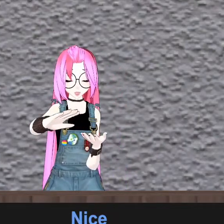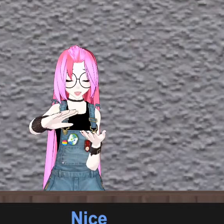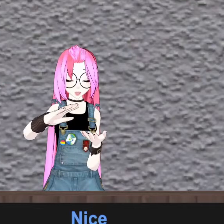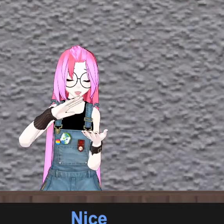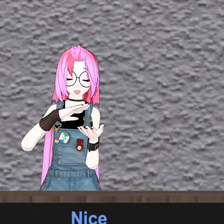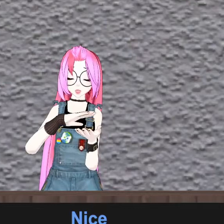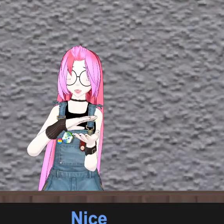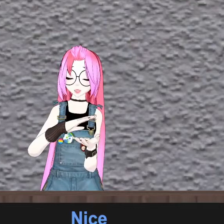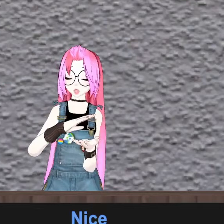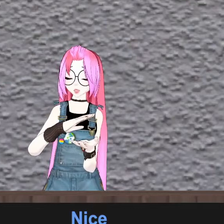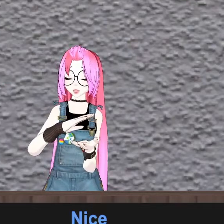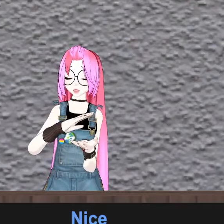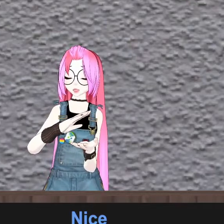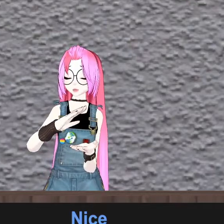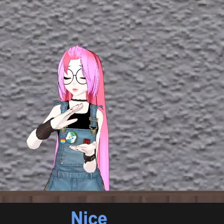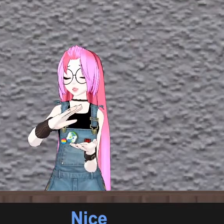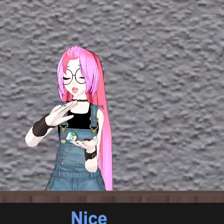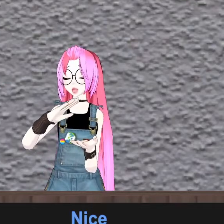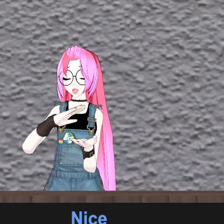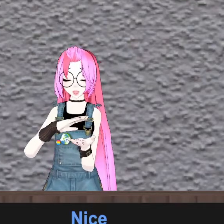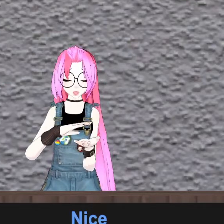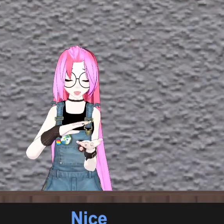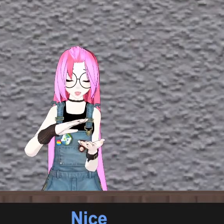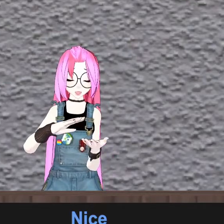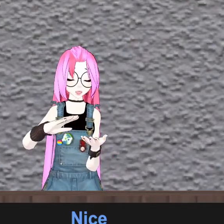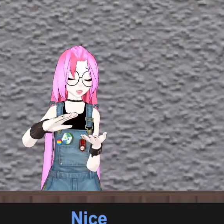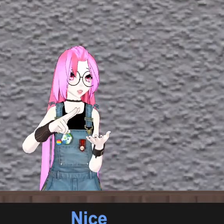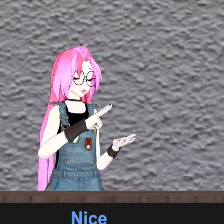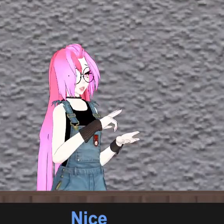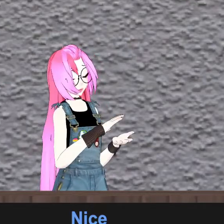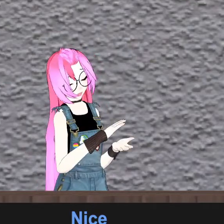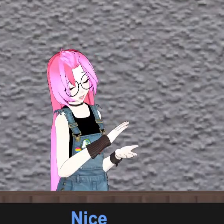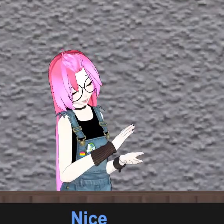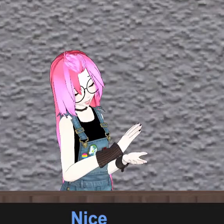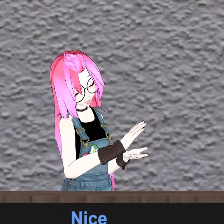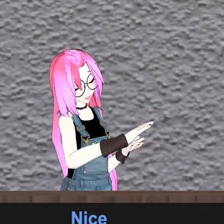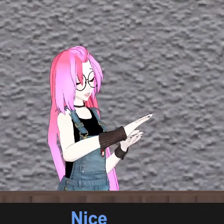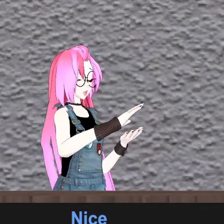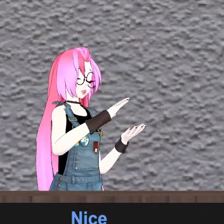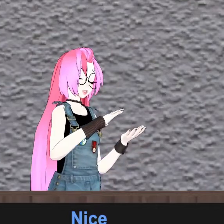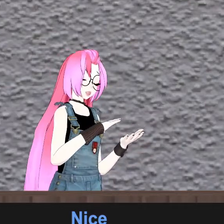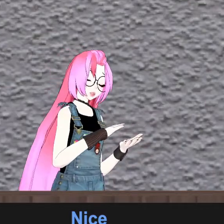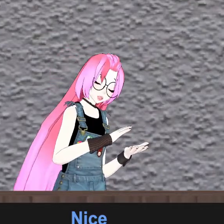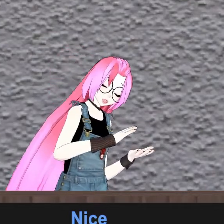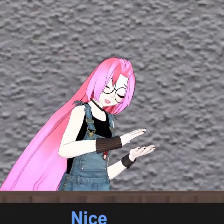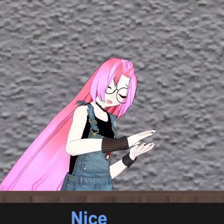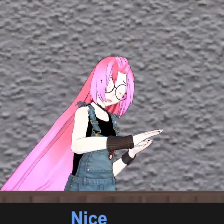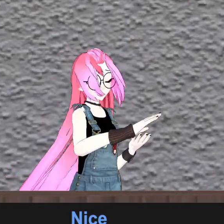gonna really slowly glide your hand on your other hand, like a nice feeling of someone petting your hand.